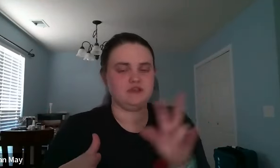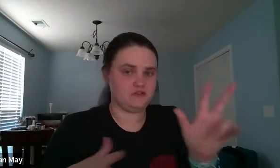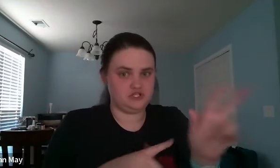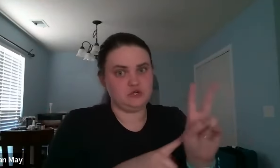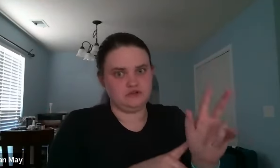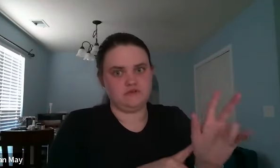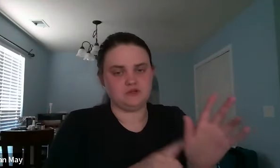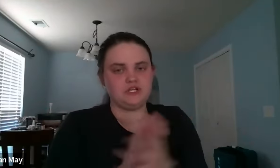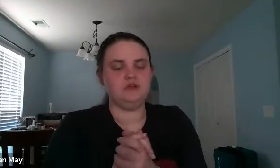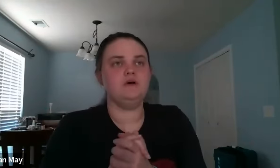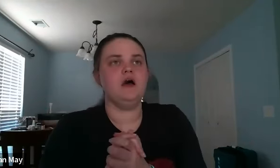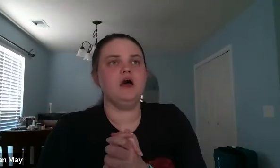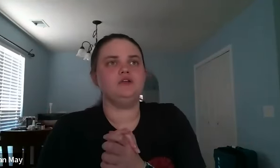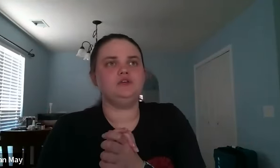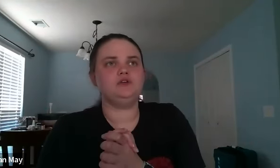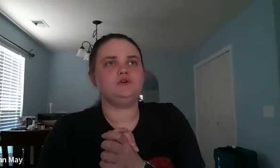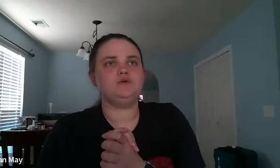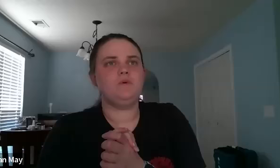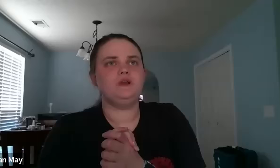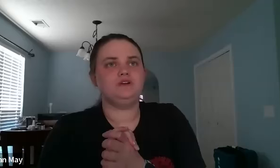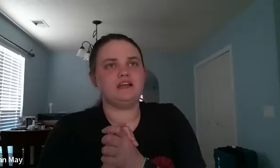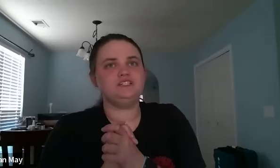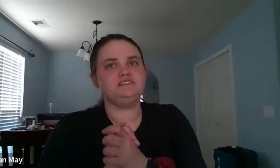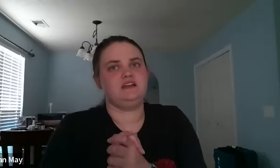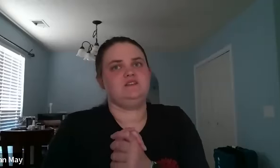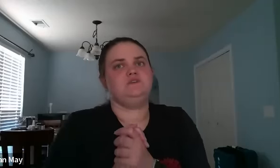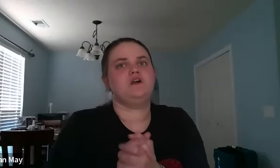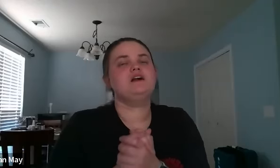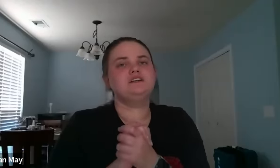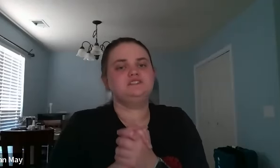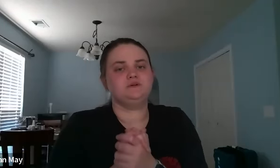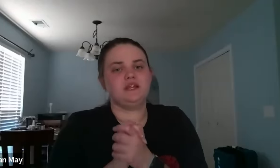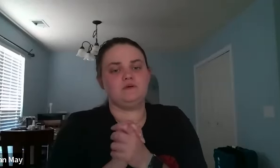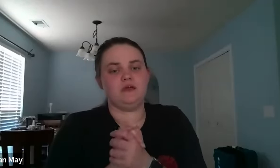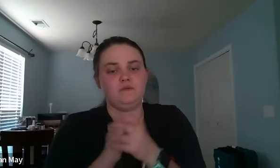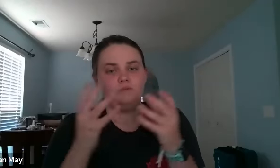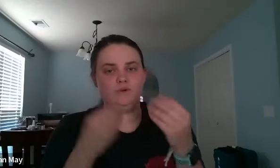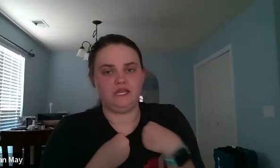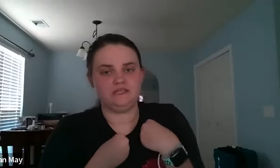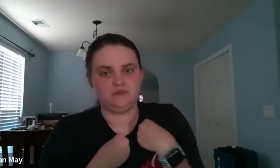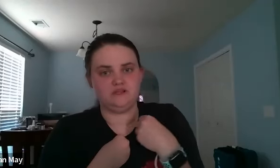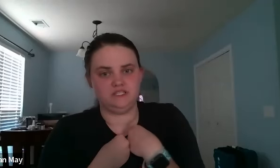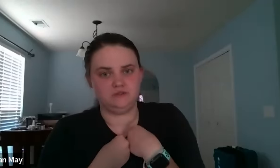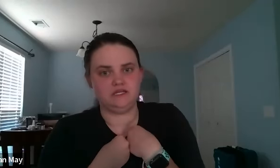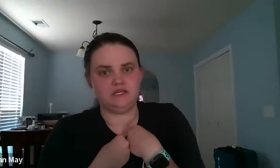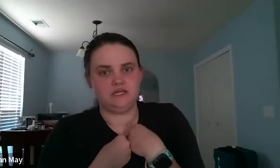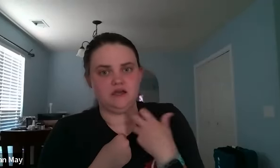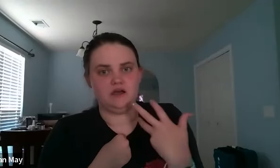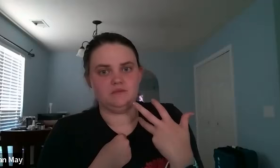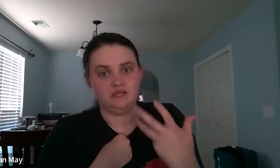the other 2 or 3 that I'm going to show you, when you're actually signing them, you're not going to do it in the way that we typically do it in